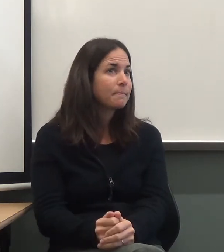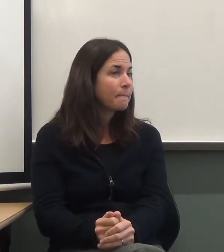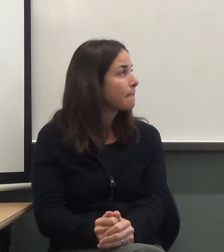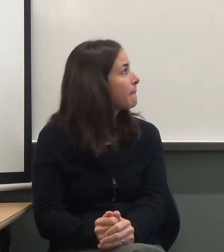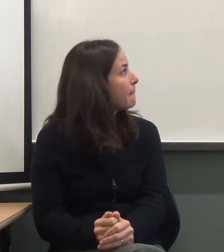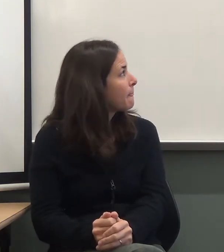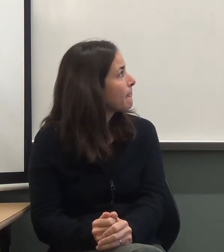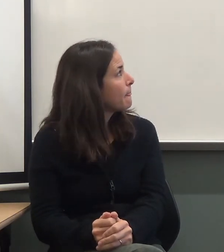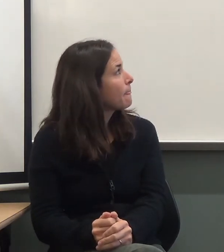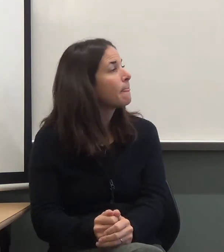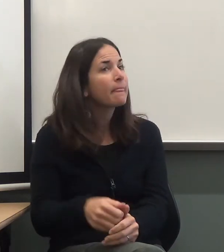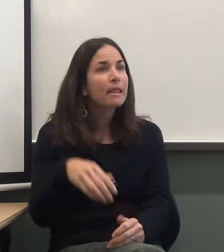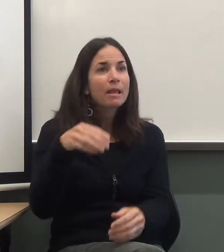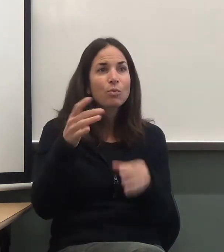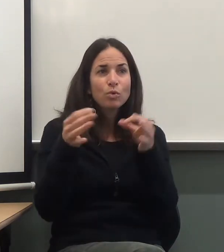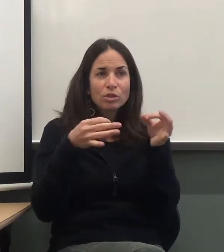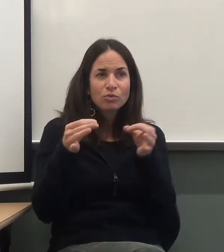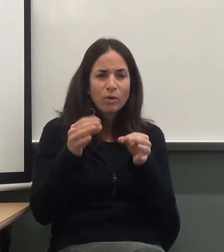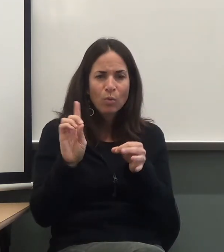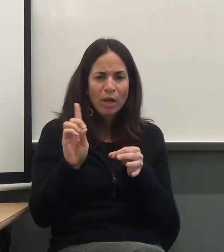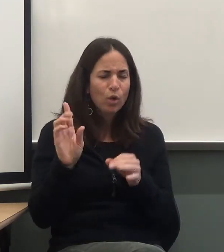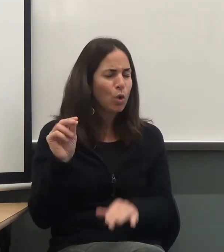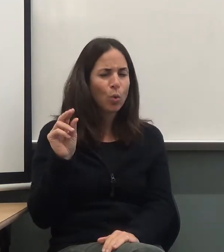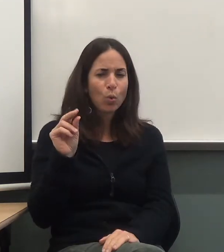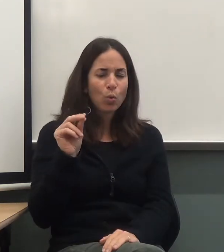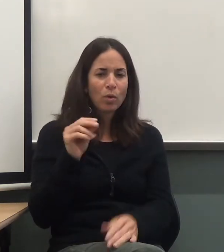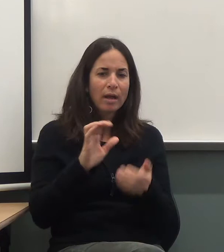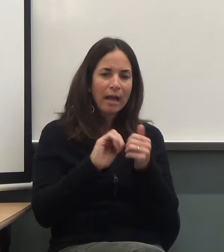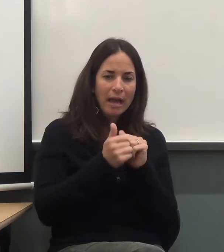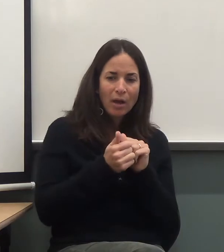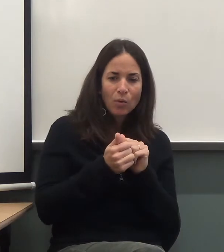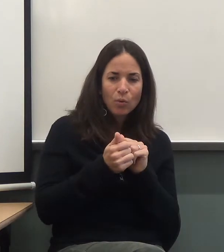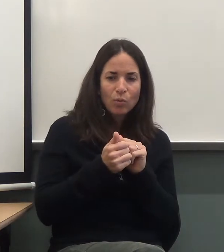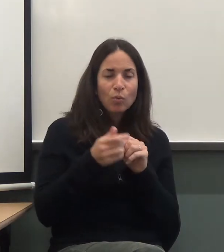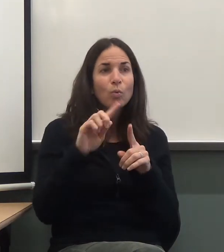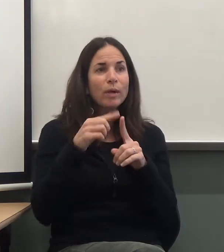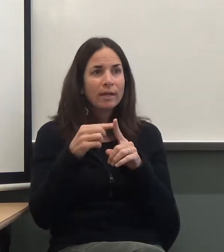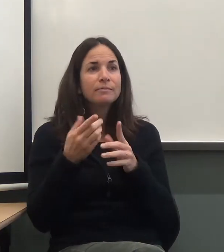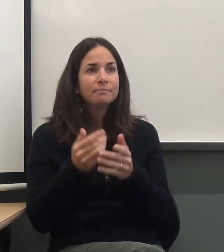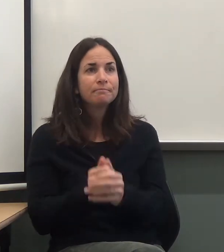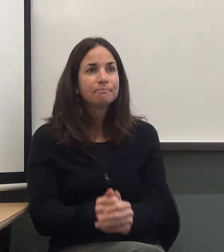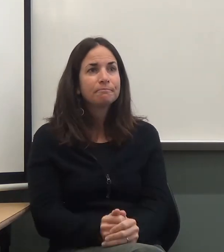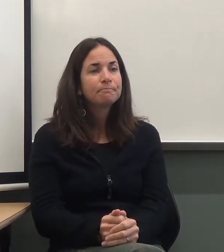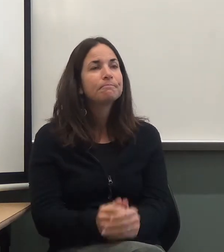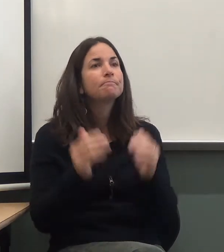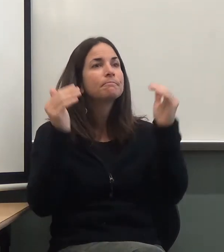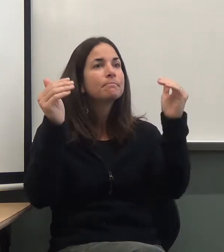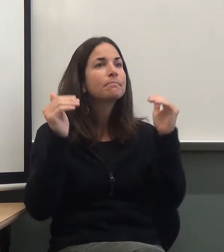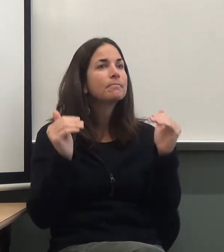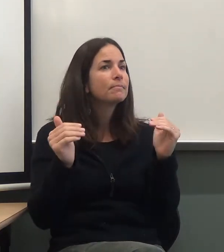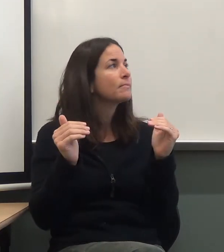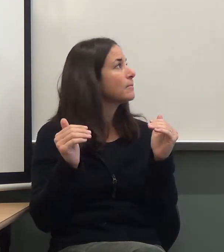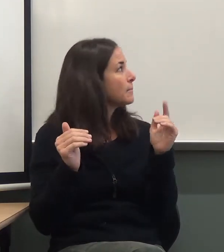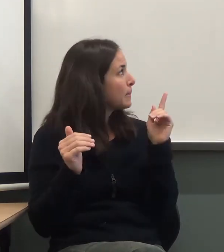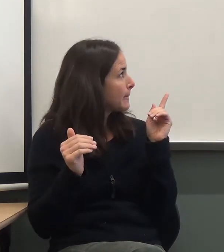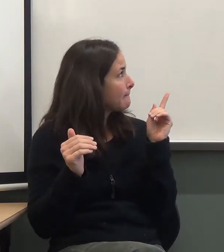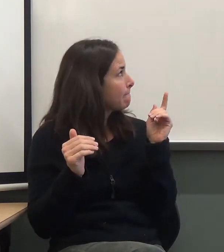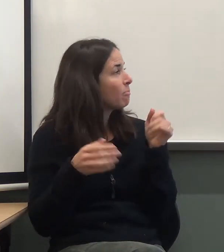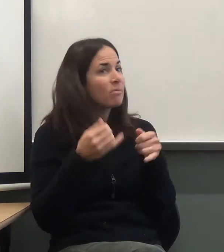Maybe even where? No. How? How and when. And then we get into this where we go with our last parts of speech. What